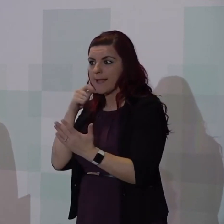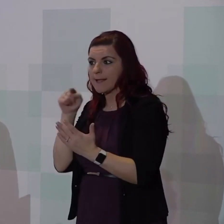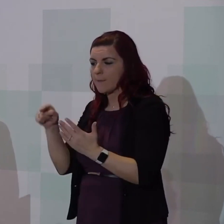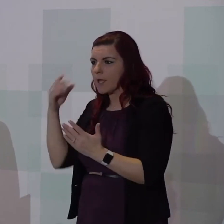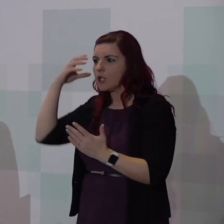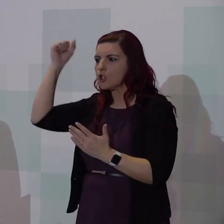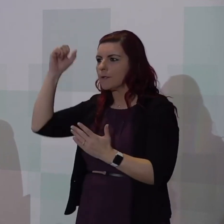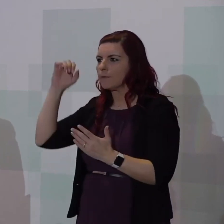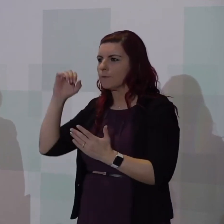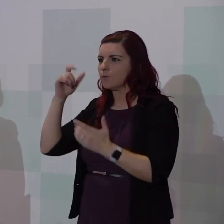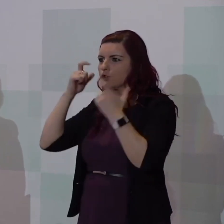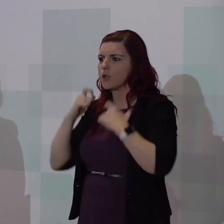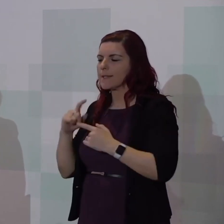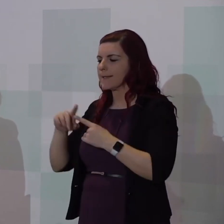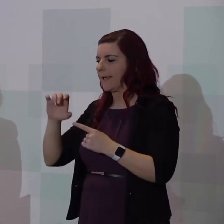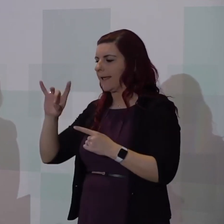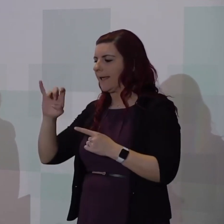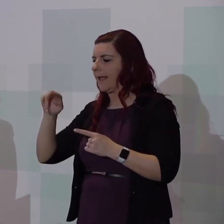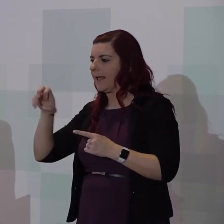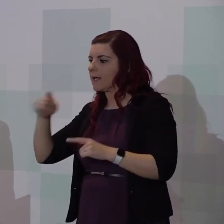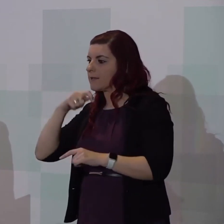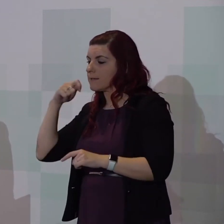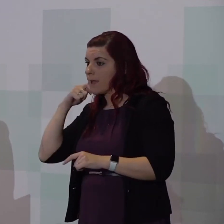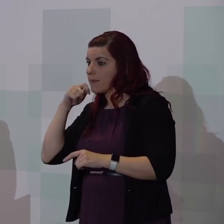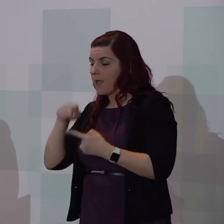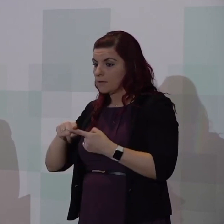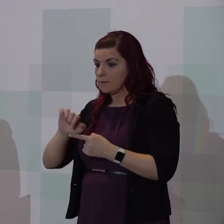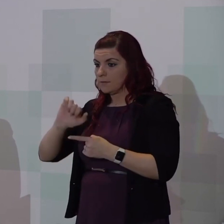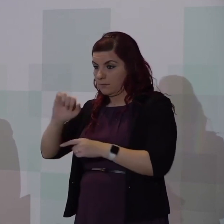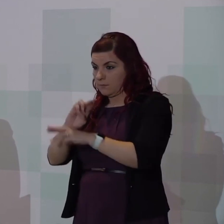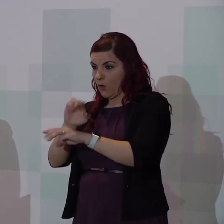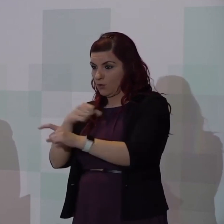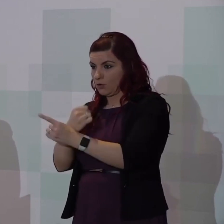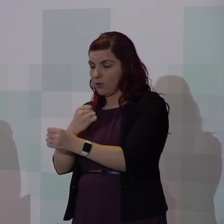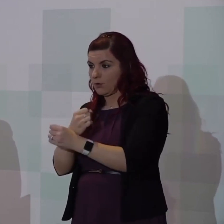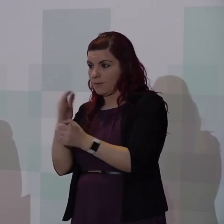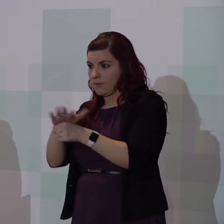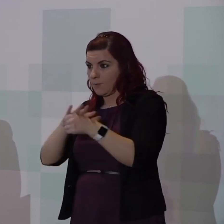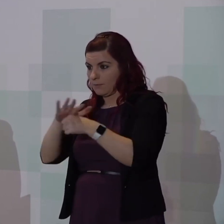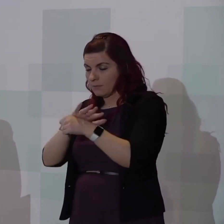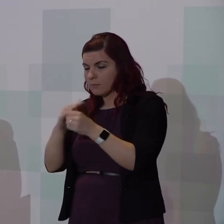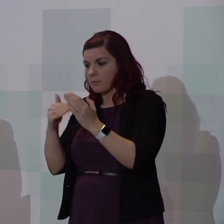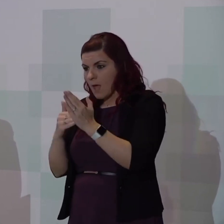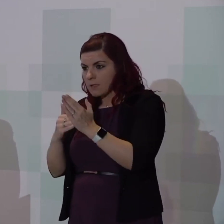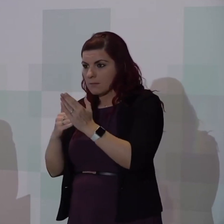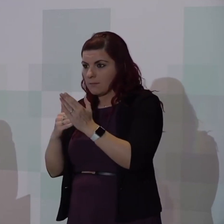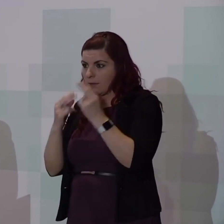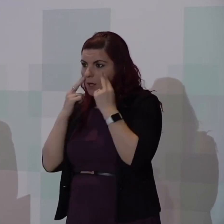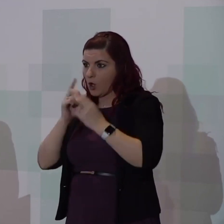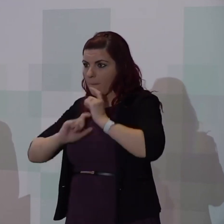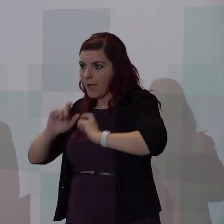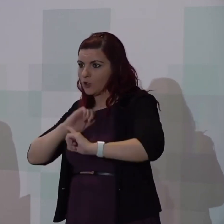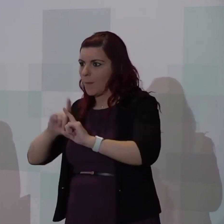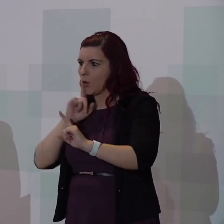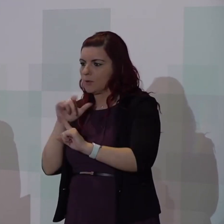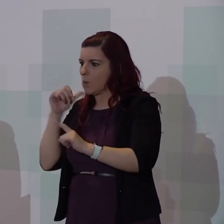Justice Keane at the time said, that Jamie and Cathy's position evoked compassion, but it didn't give rise to legal